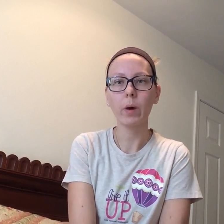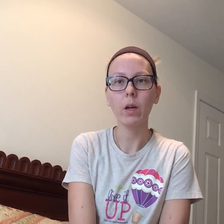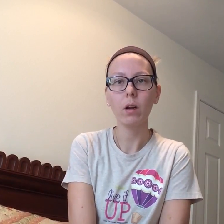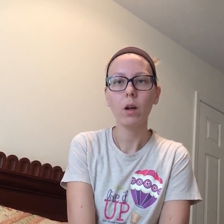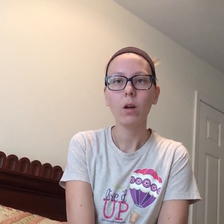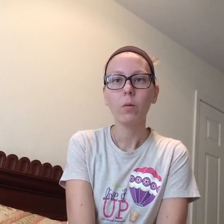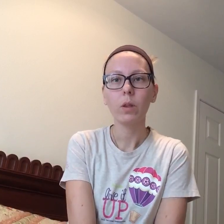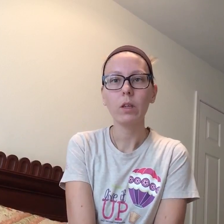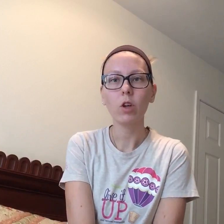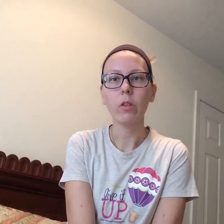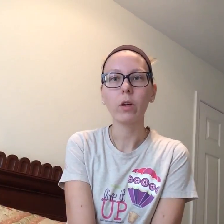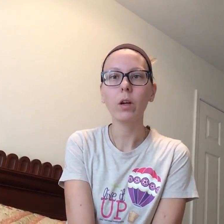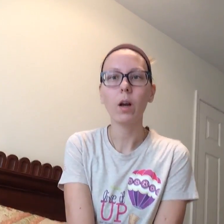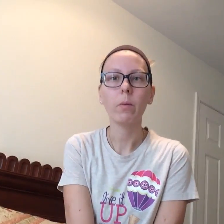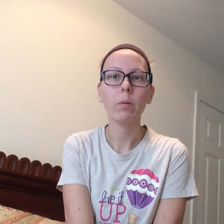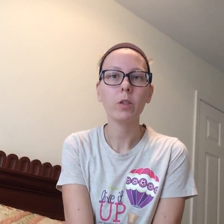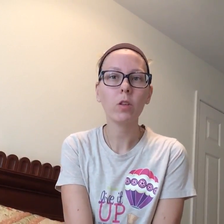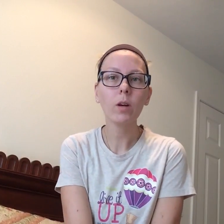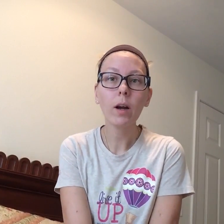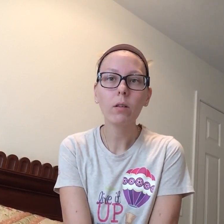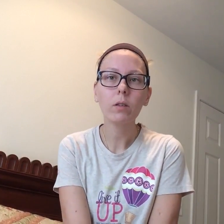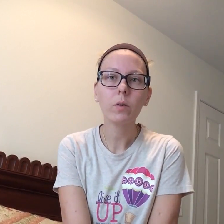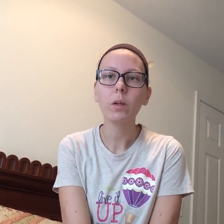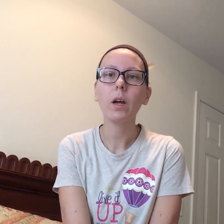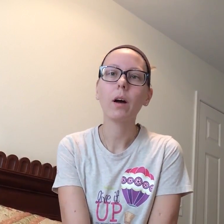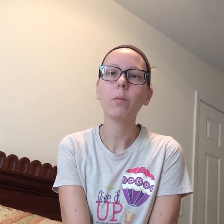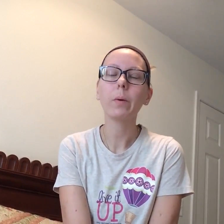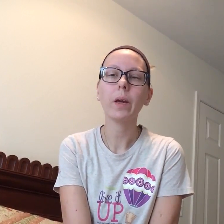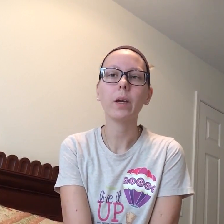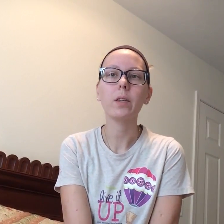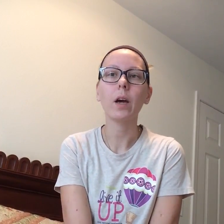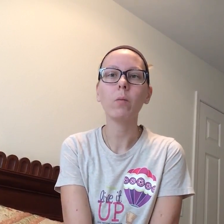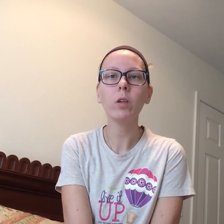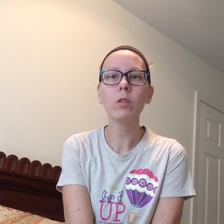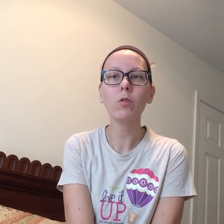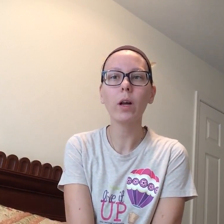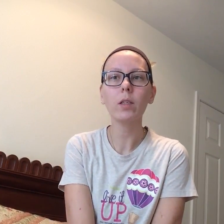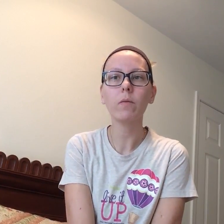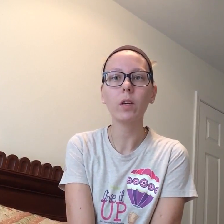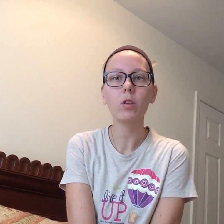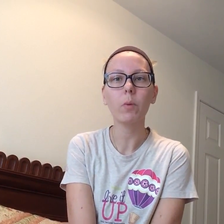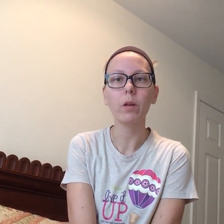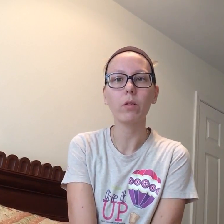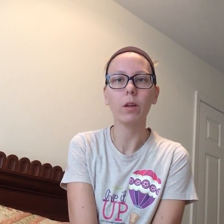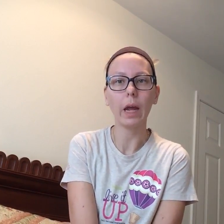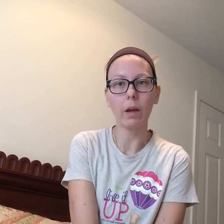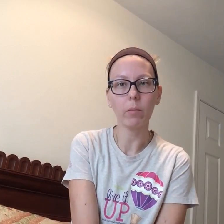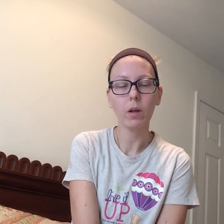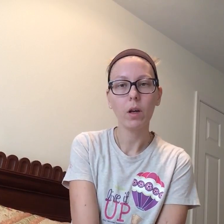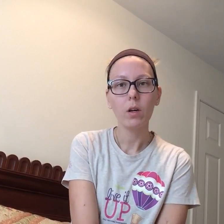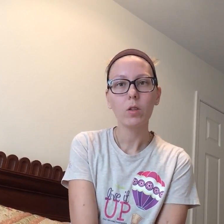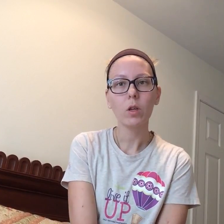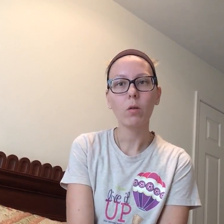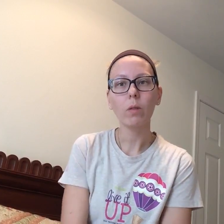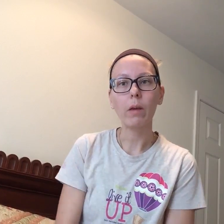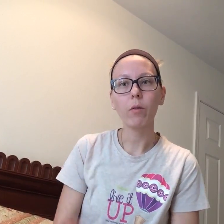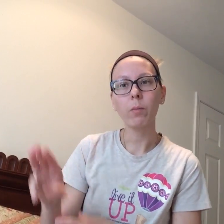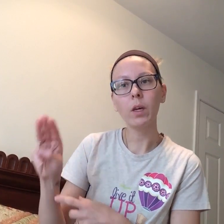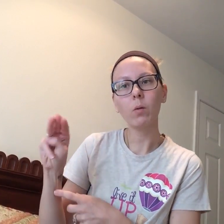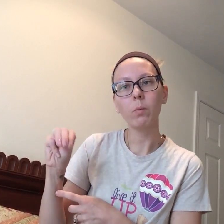alphabet with each other. Help each other out if you need help, and I want you to try to finger spell your name. So like for me, it would